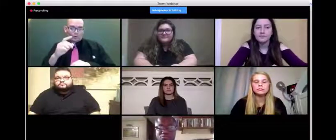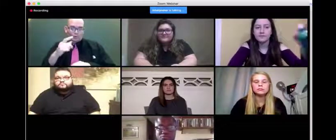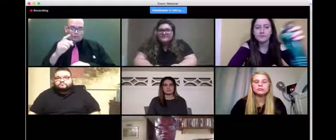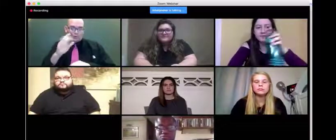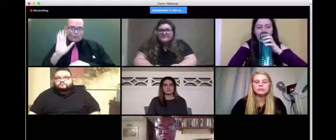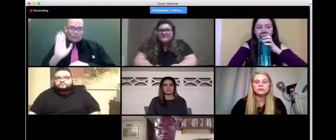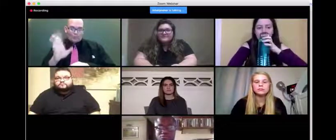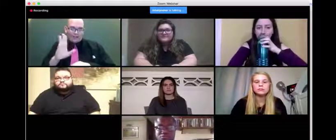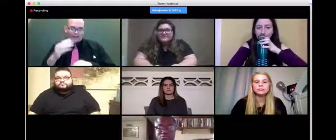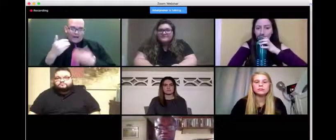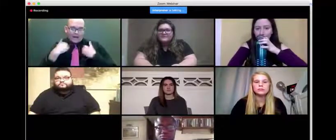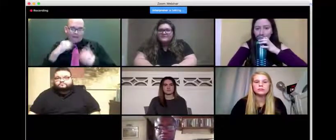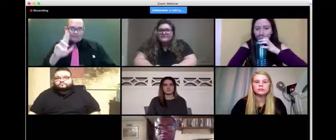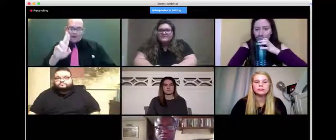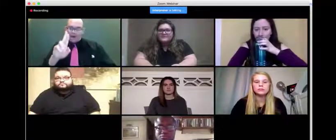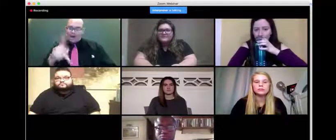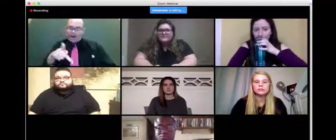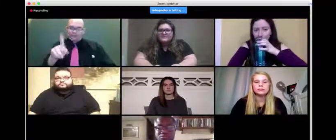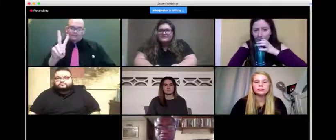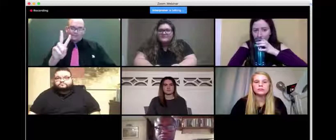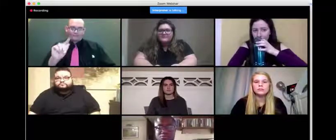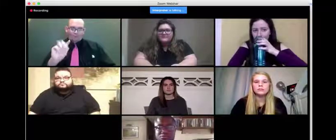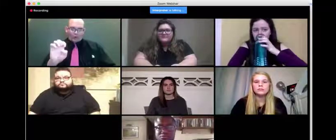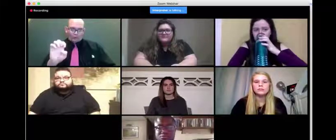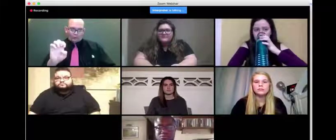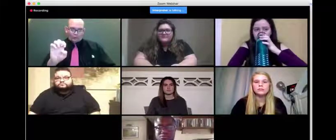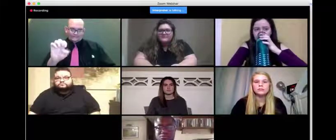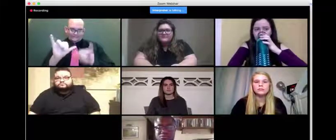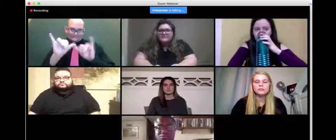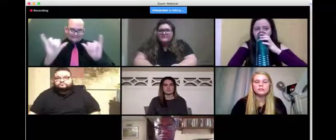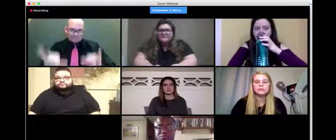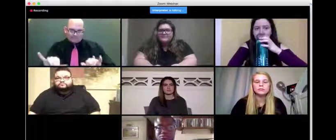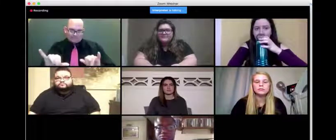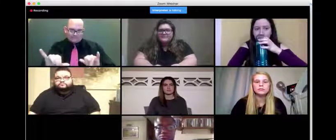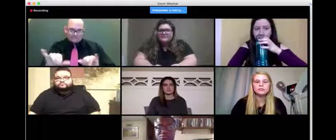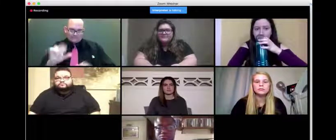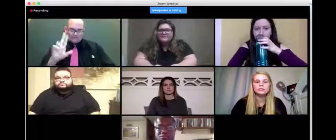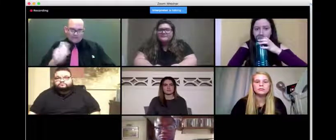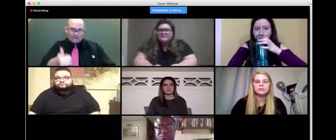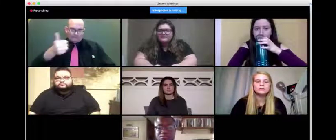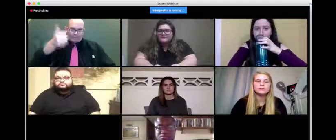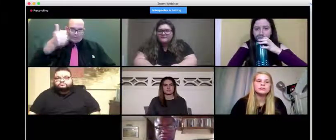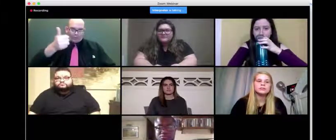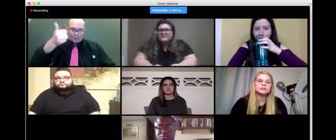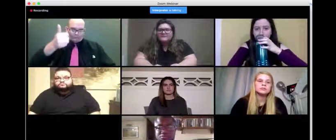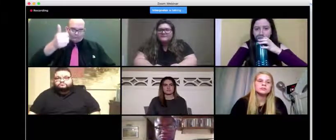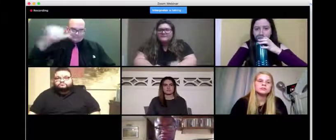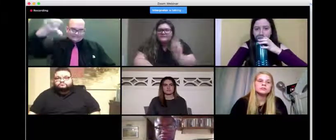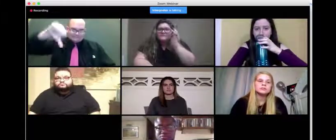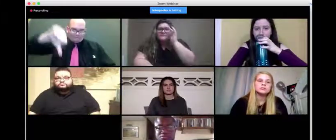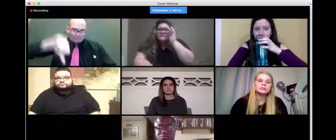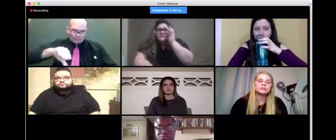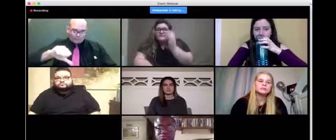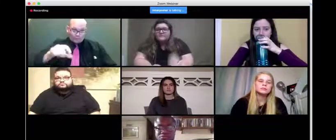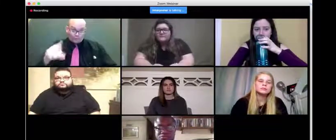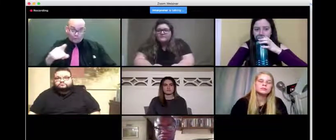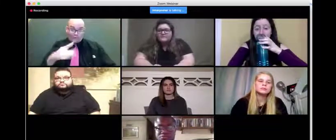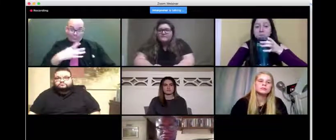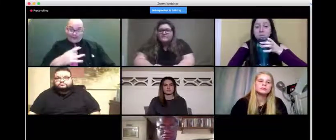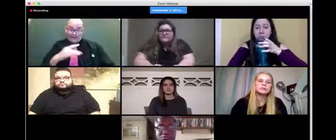view system where it's up and down. So if that question is important to you, click